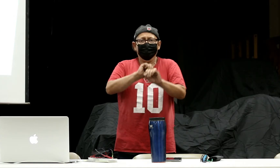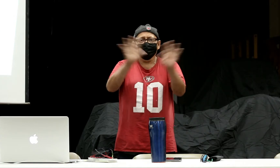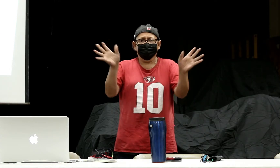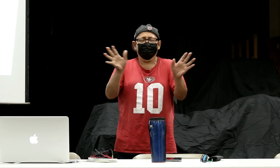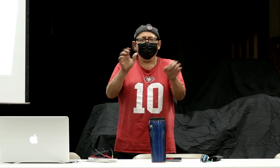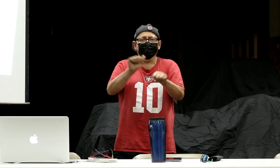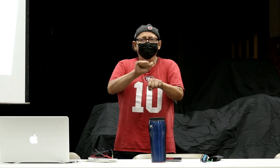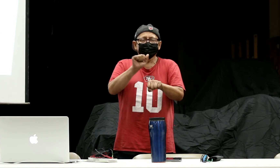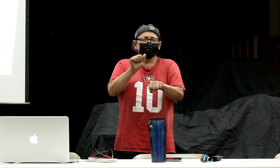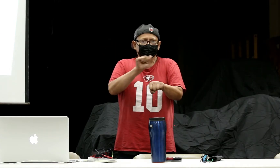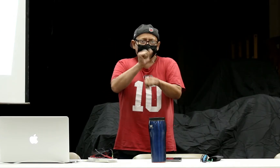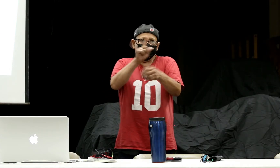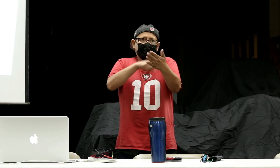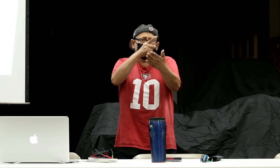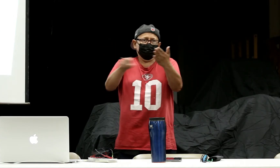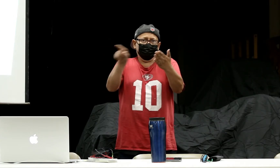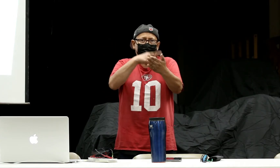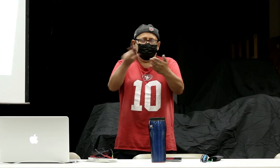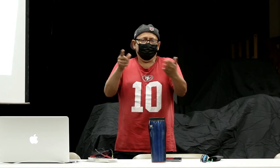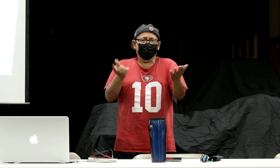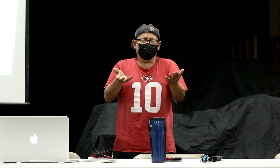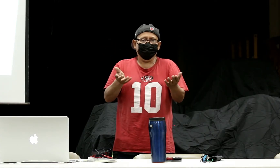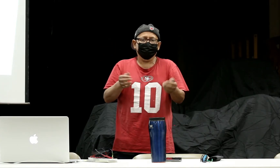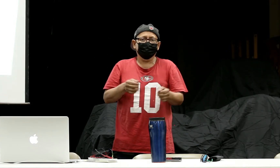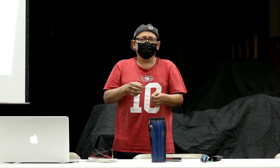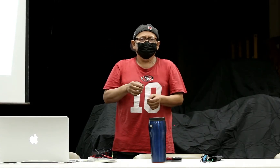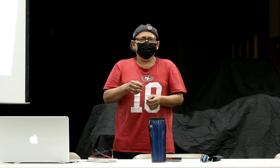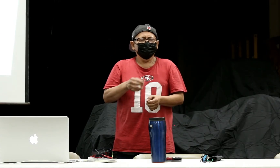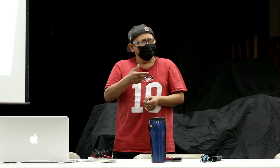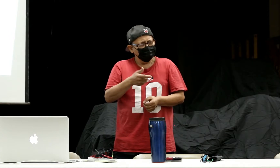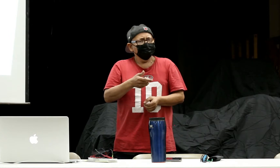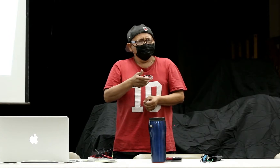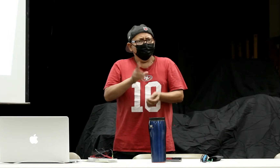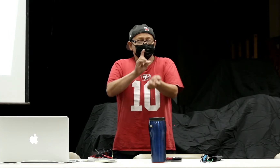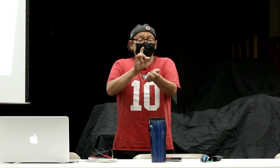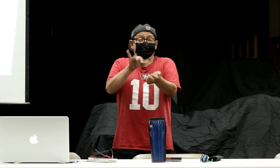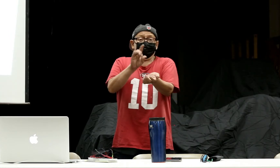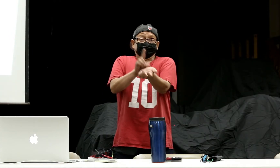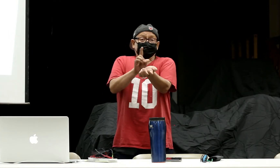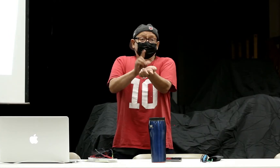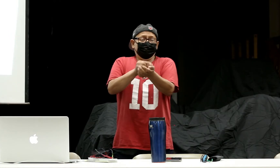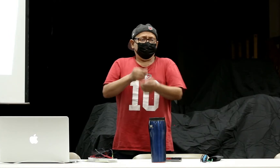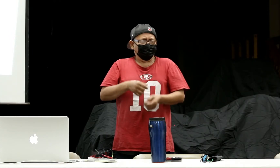And it would be better to have an in-person interpreter, and so they wanted to